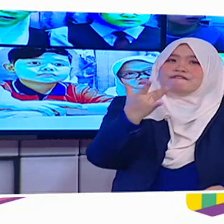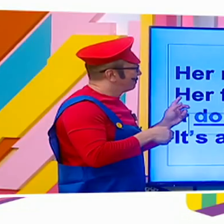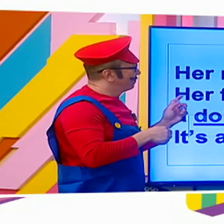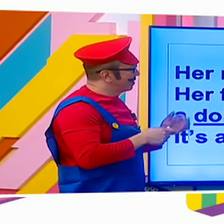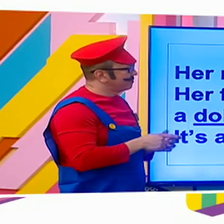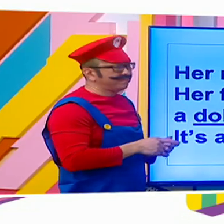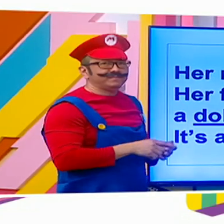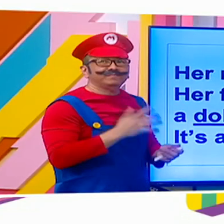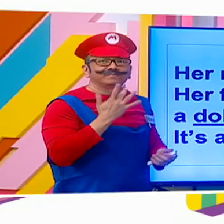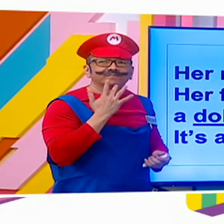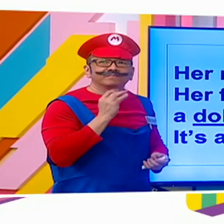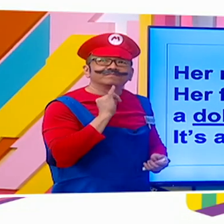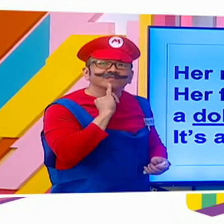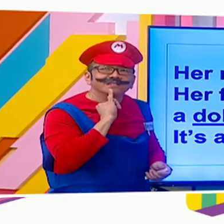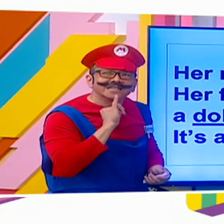Her favorite